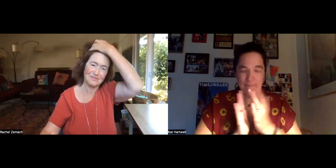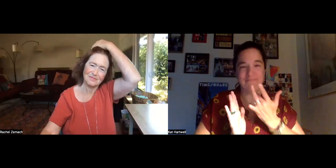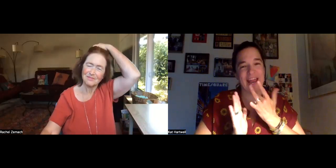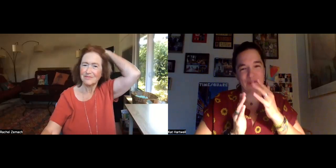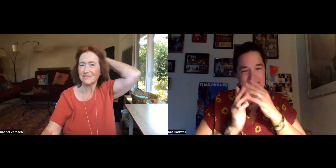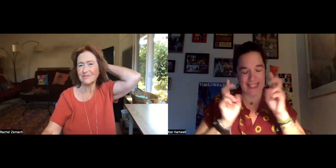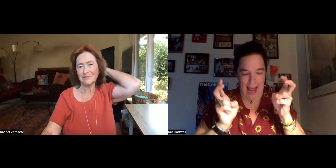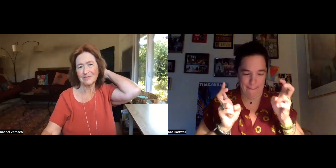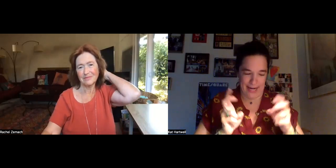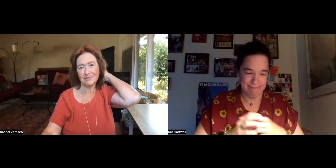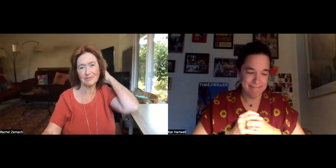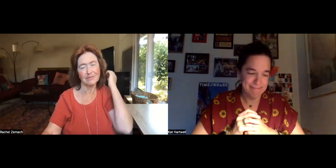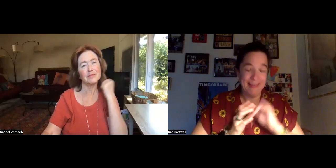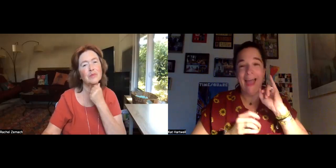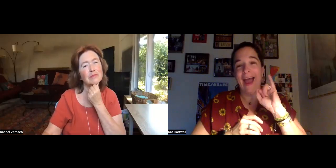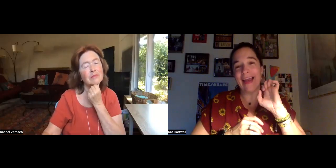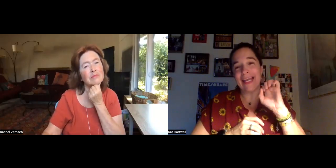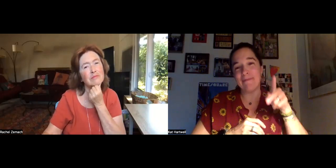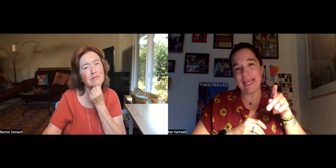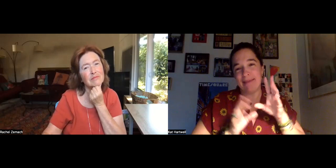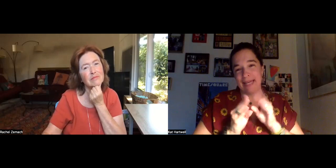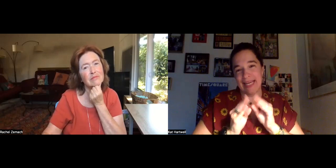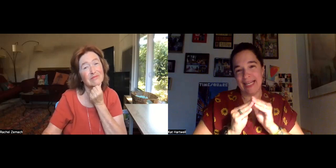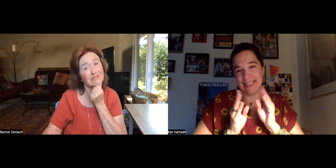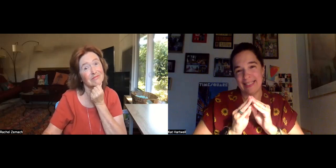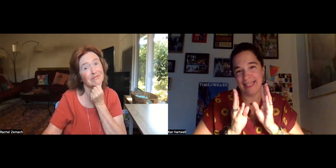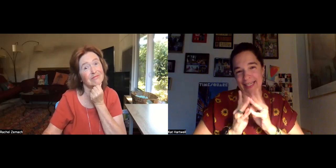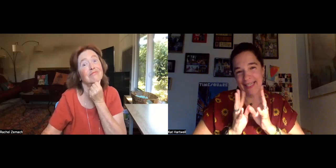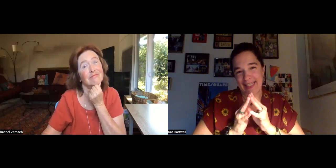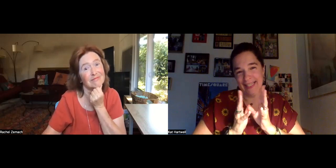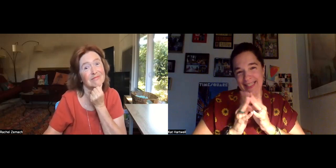My favorite topic. IEP meeting.